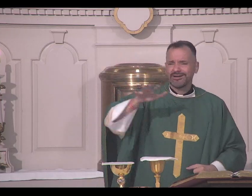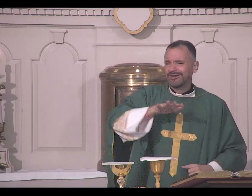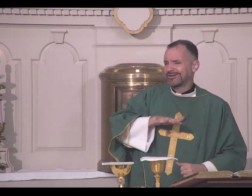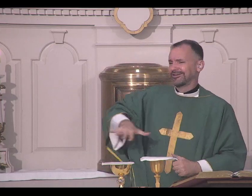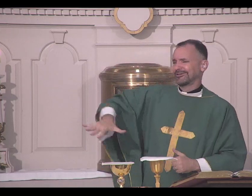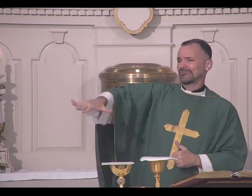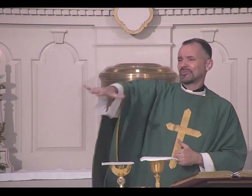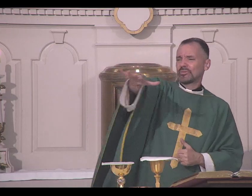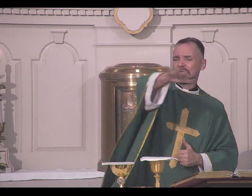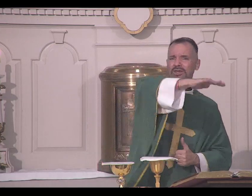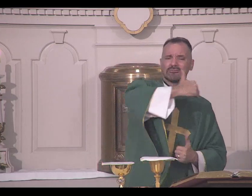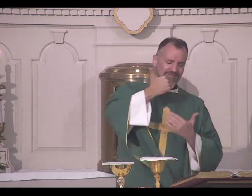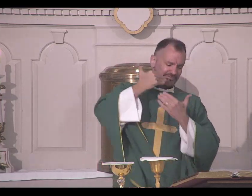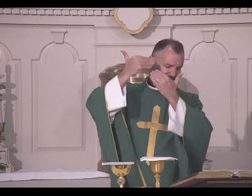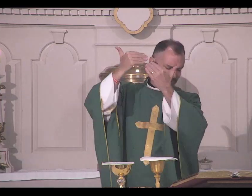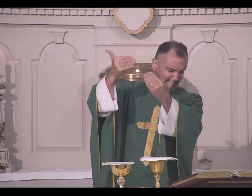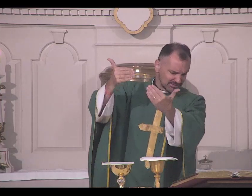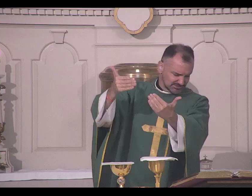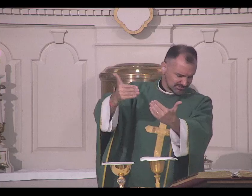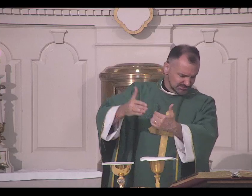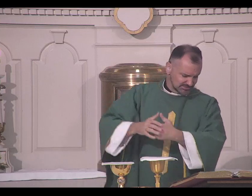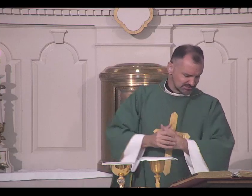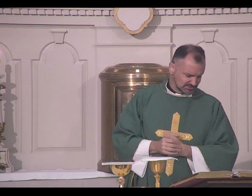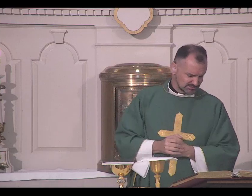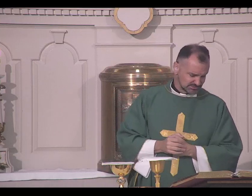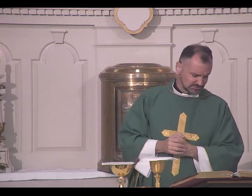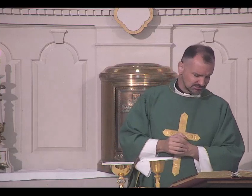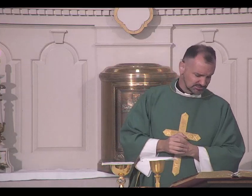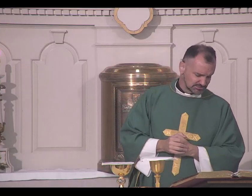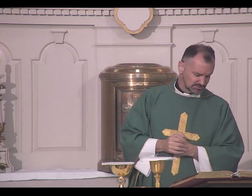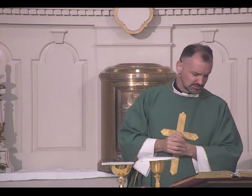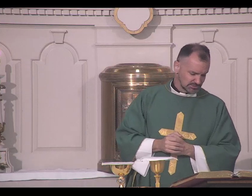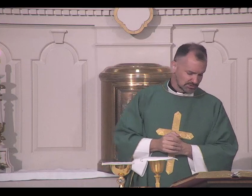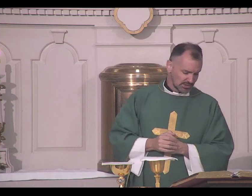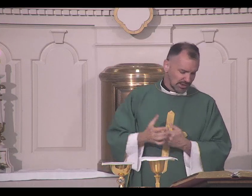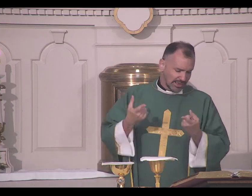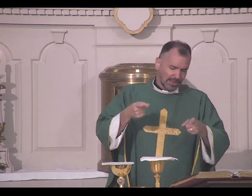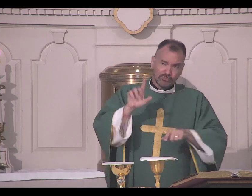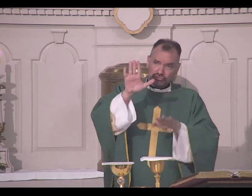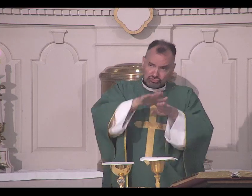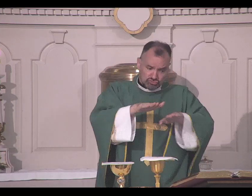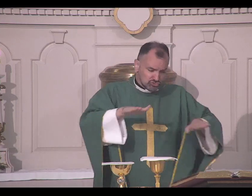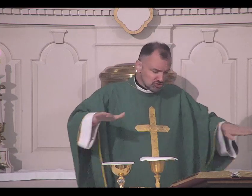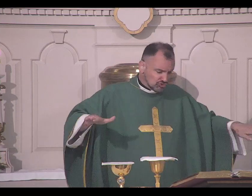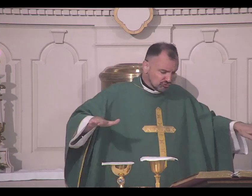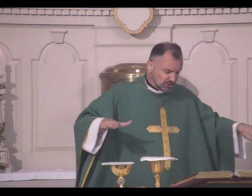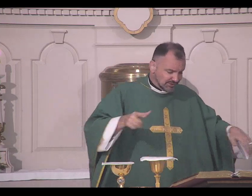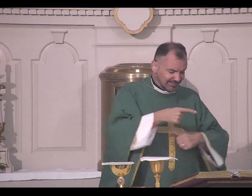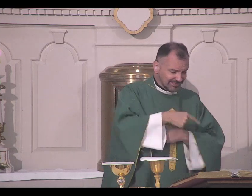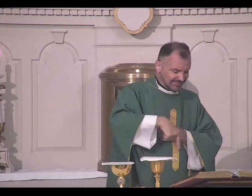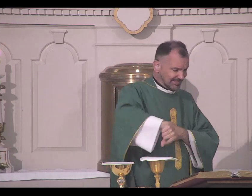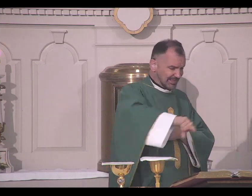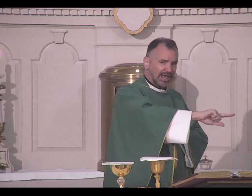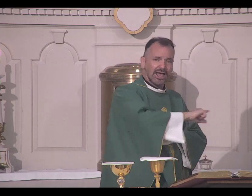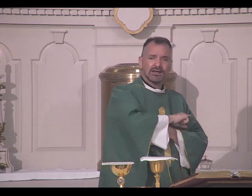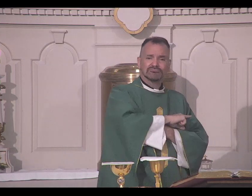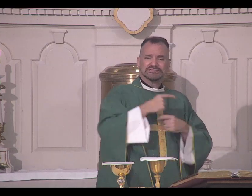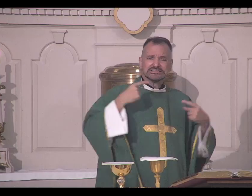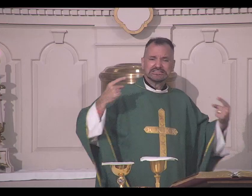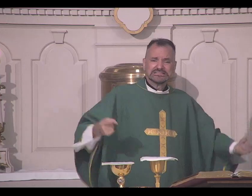Father, Almighty and Eternal God. For when your children were scattered afar by